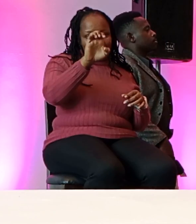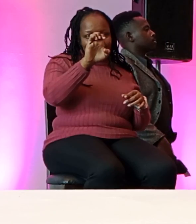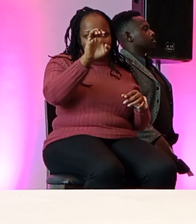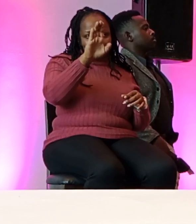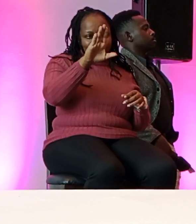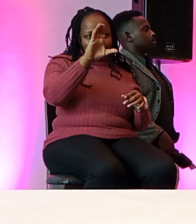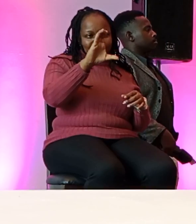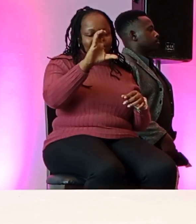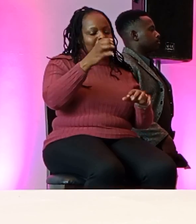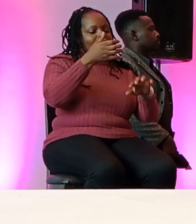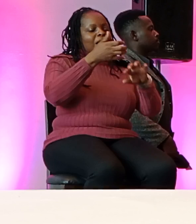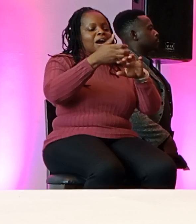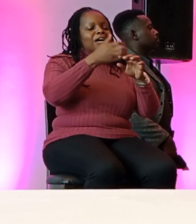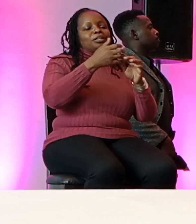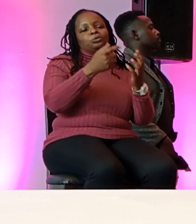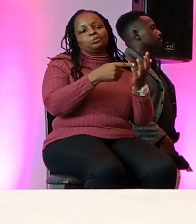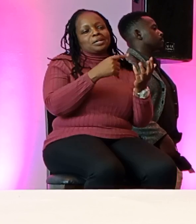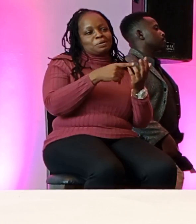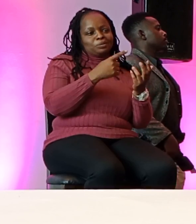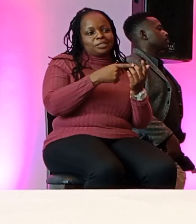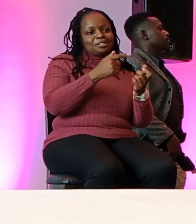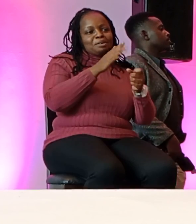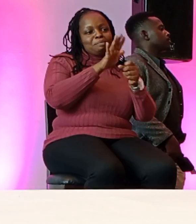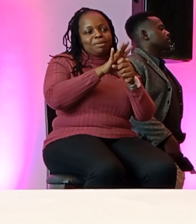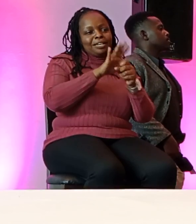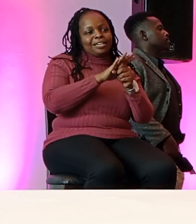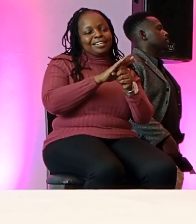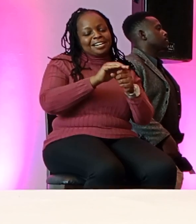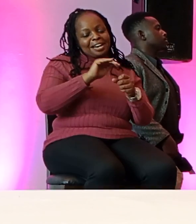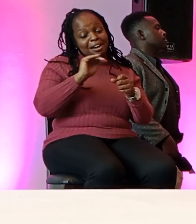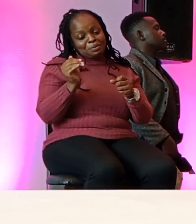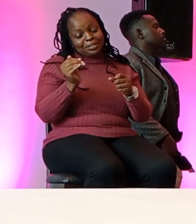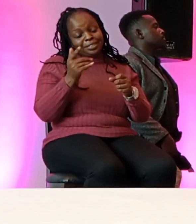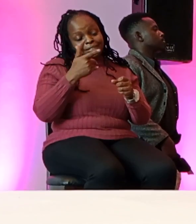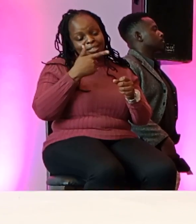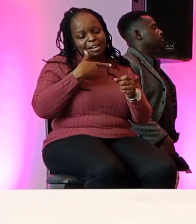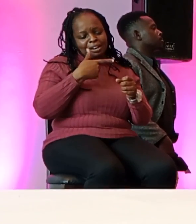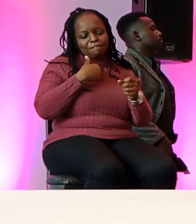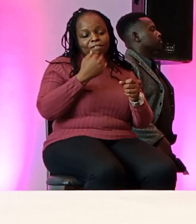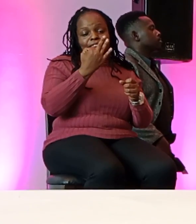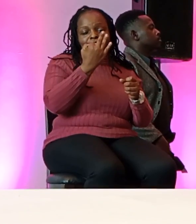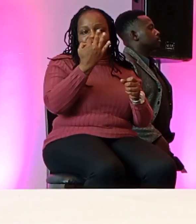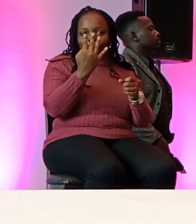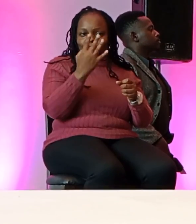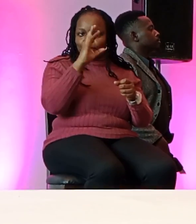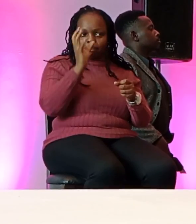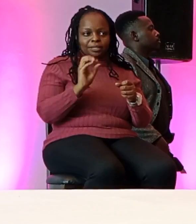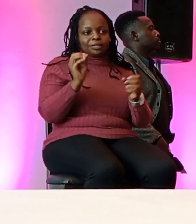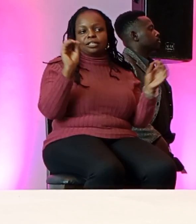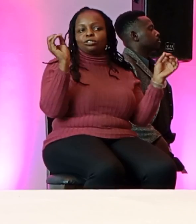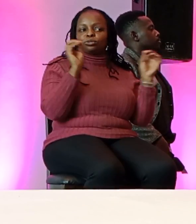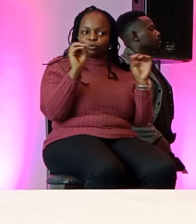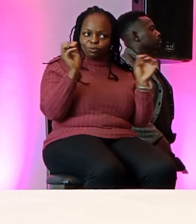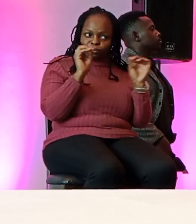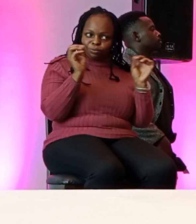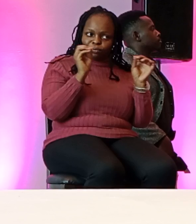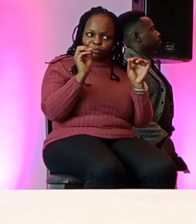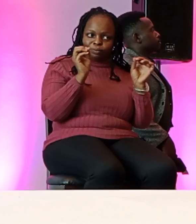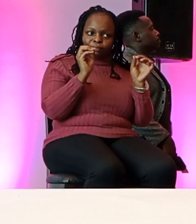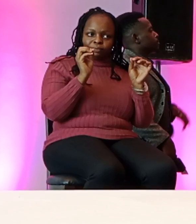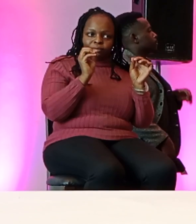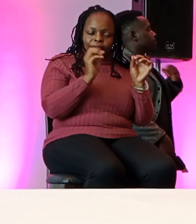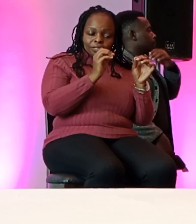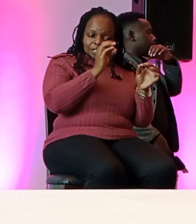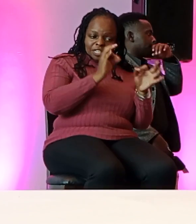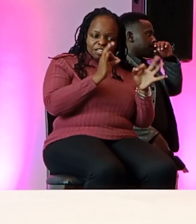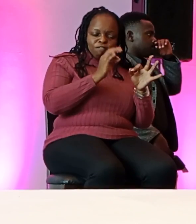math. So in most counties, we do not have 34%, because